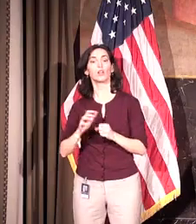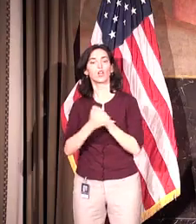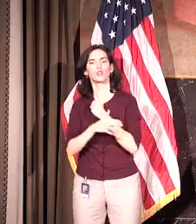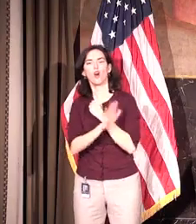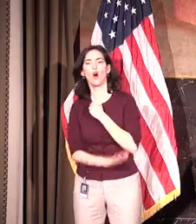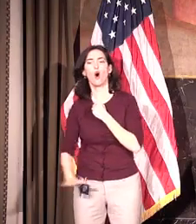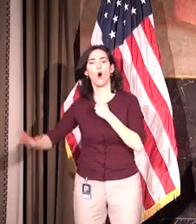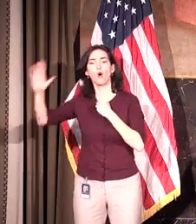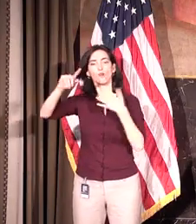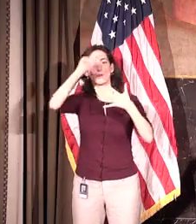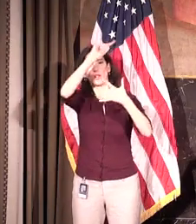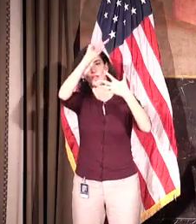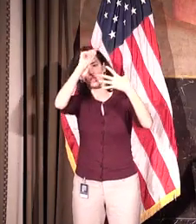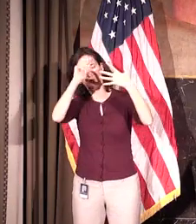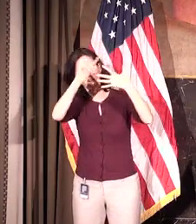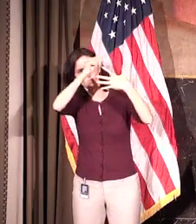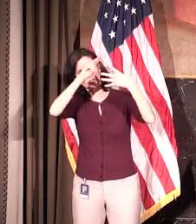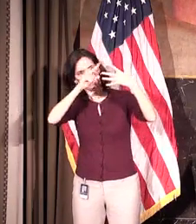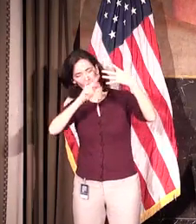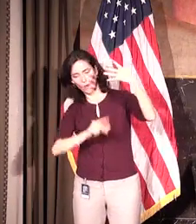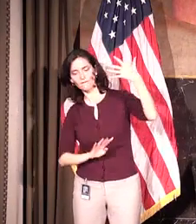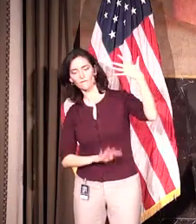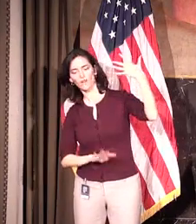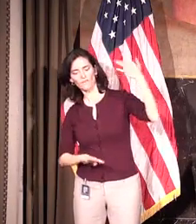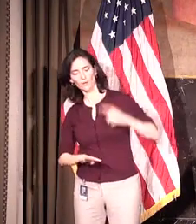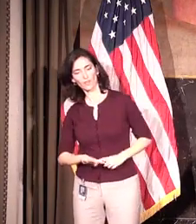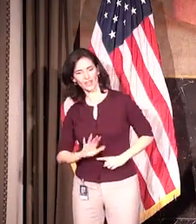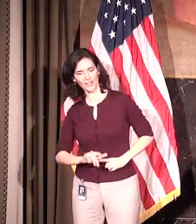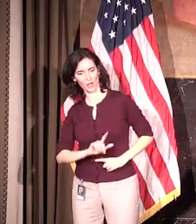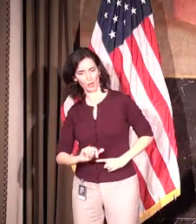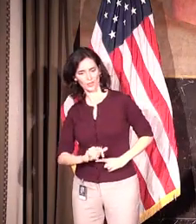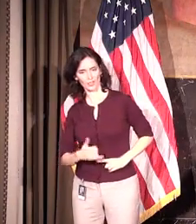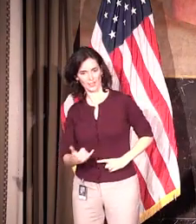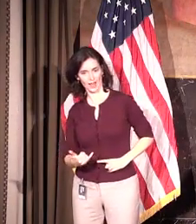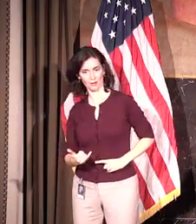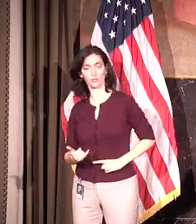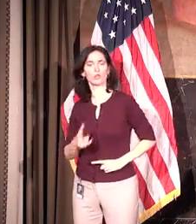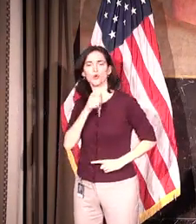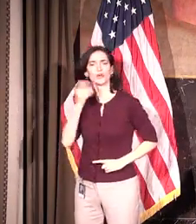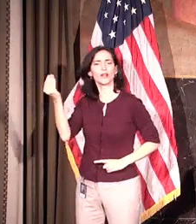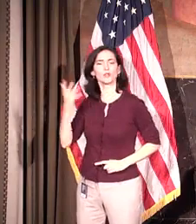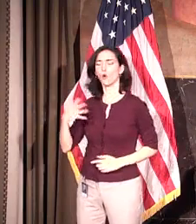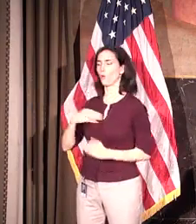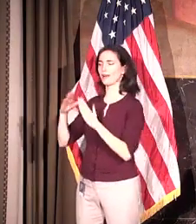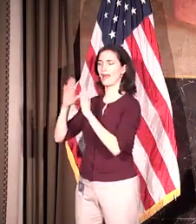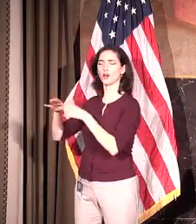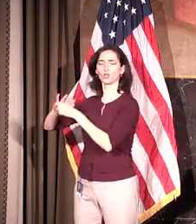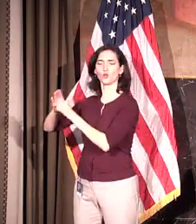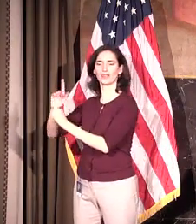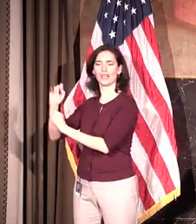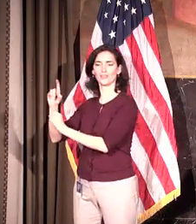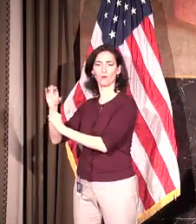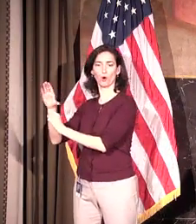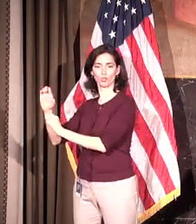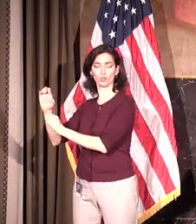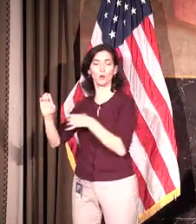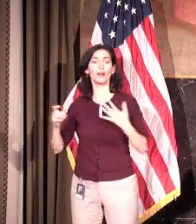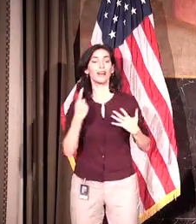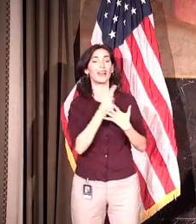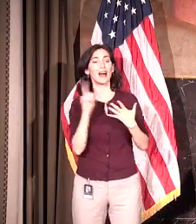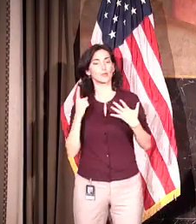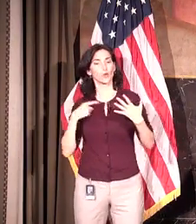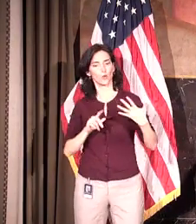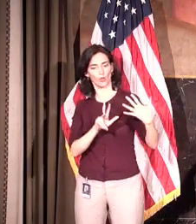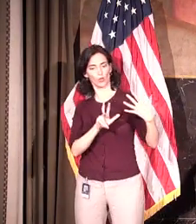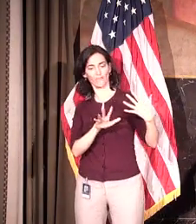according to data from the White House Coronavirus Task Force. That's an improvement from 35th last week.